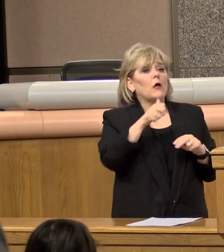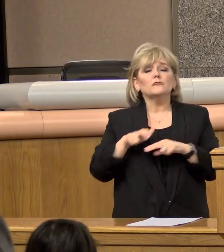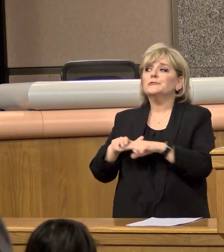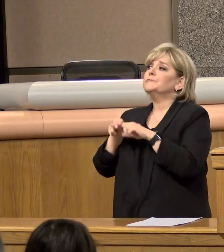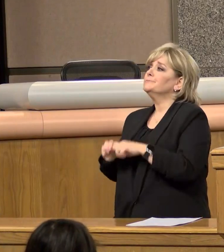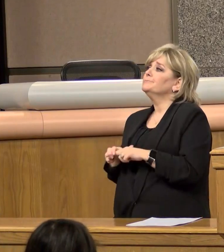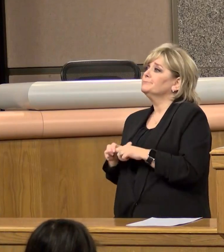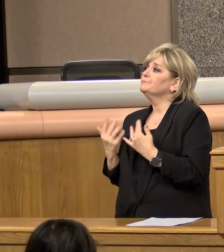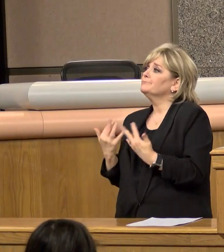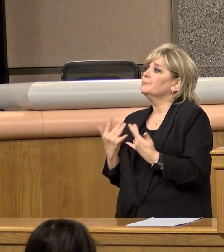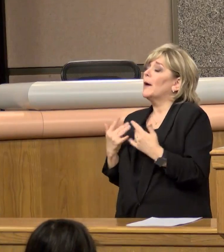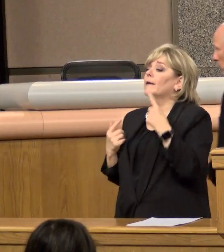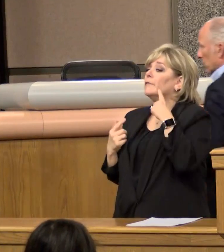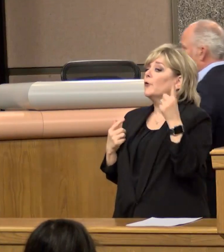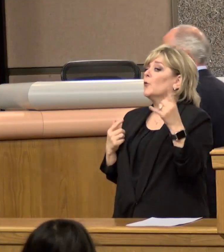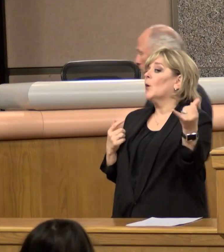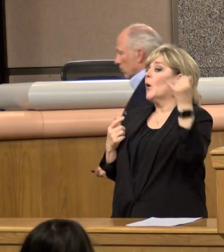phone to ring.